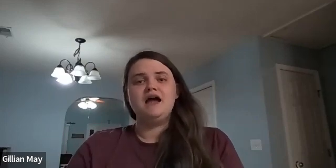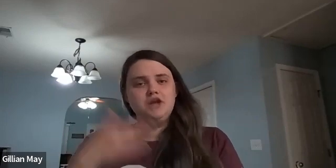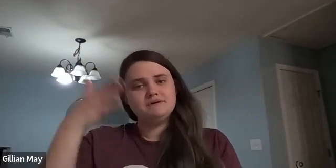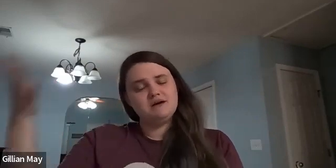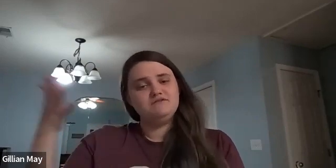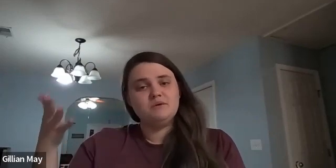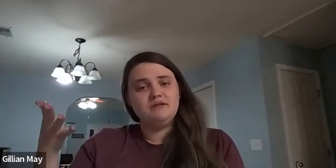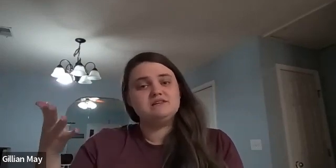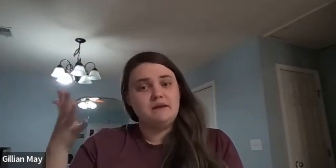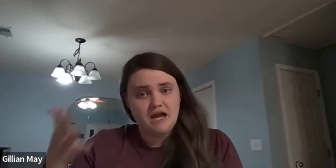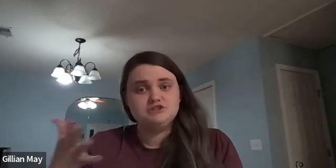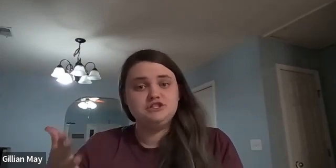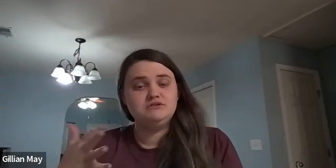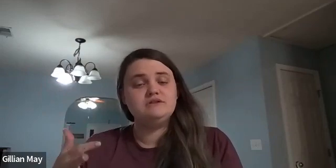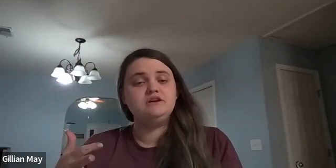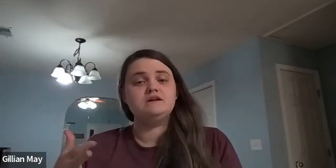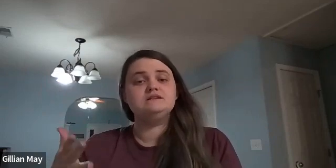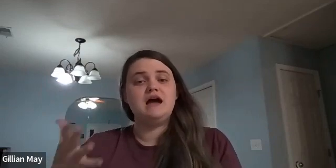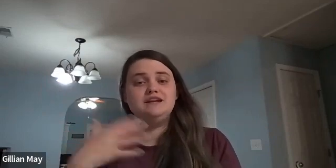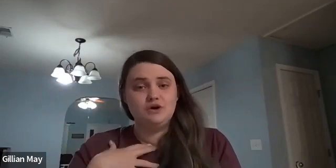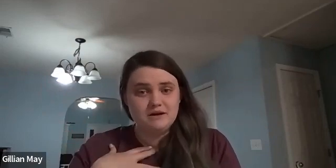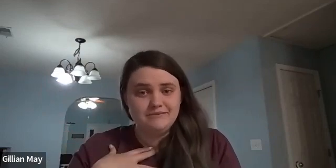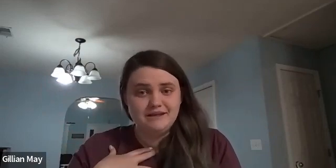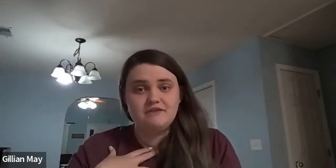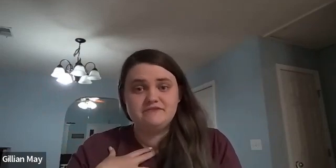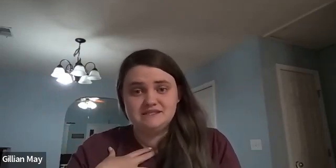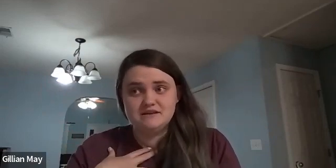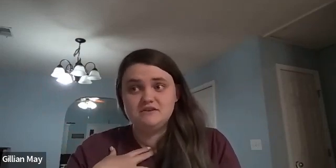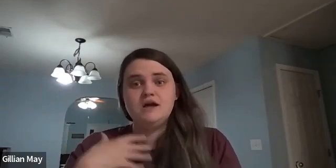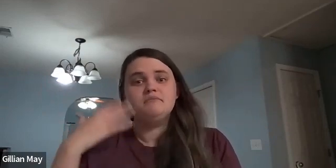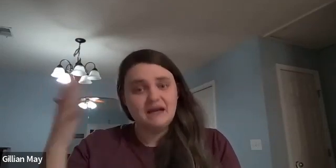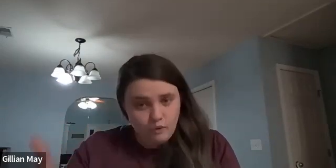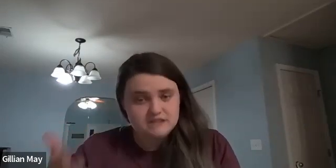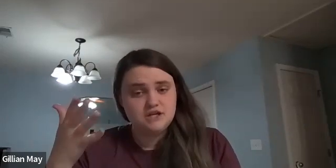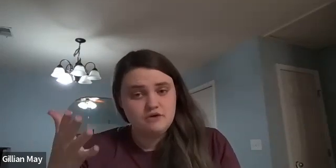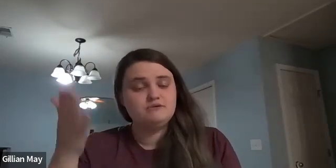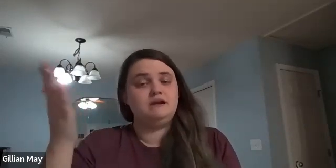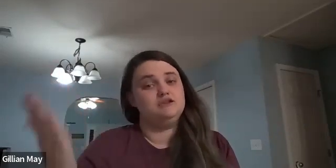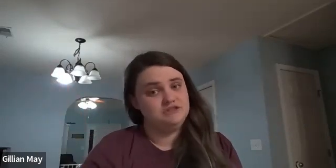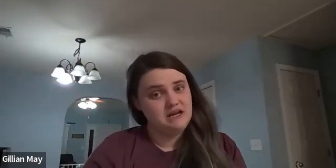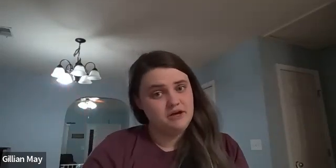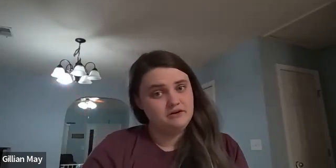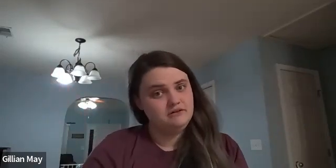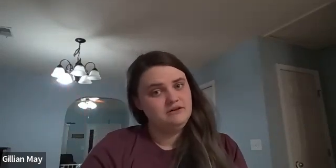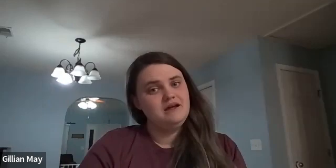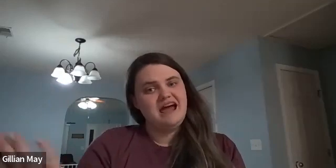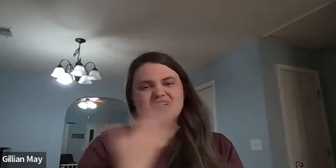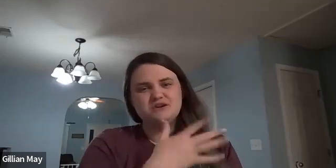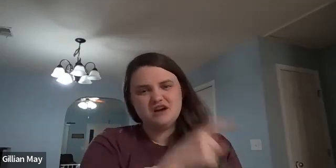know it's coming from a place of I'm actually genuinely curious. I don't want to be offensive, but I want to know this so I can understand better. And that's why I try to tell